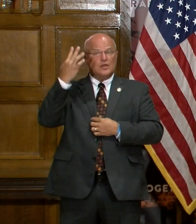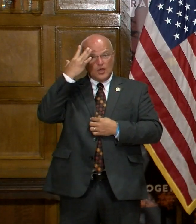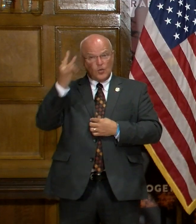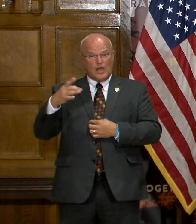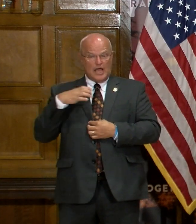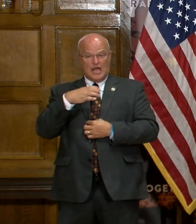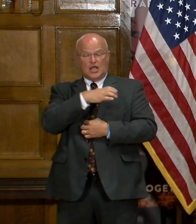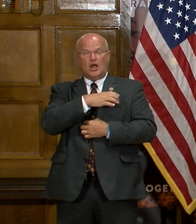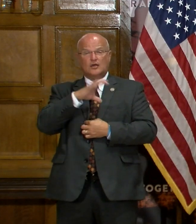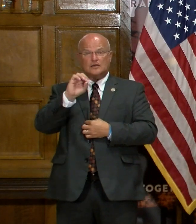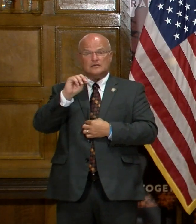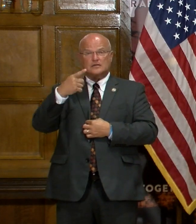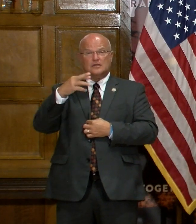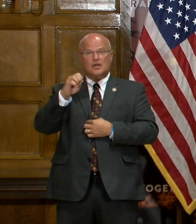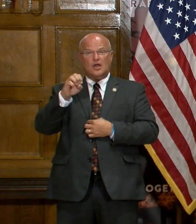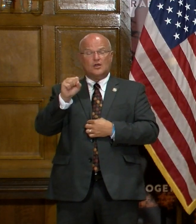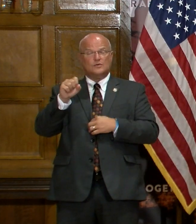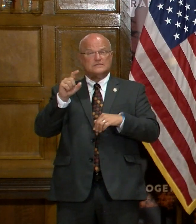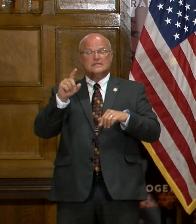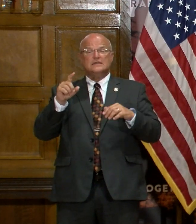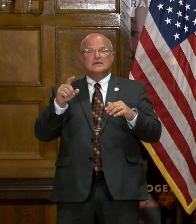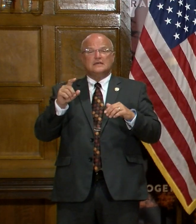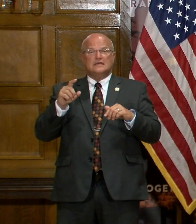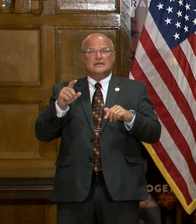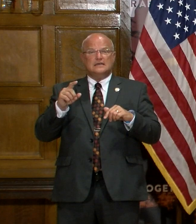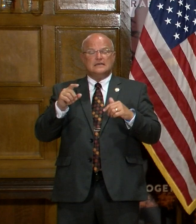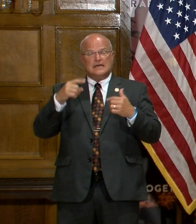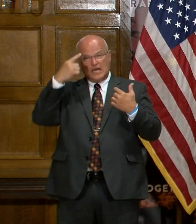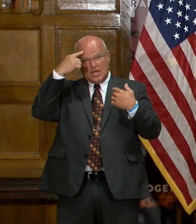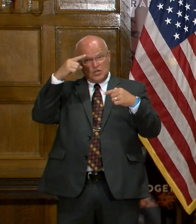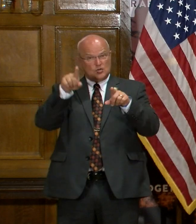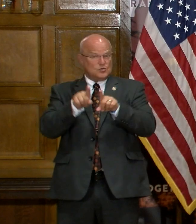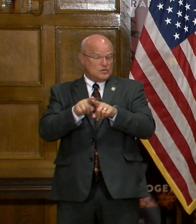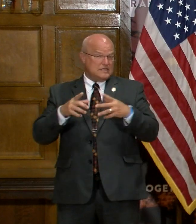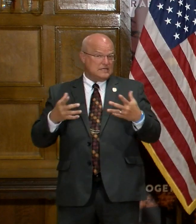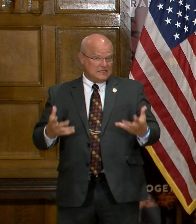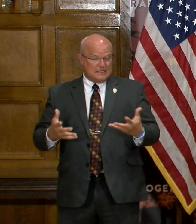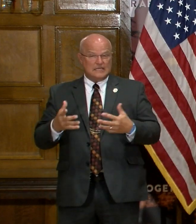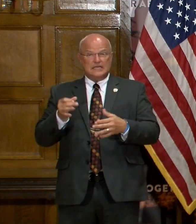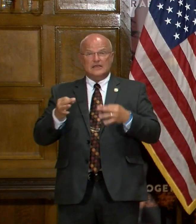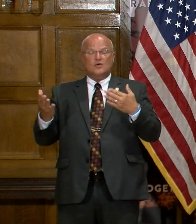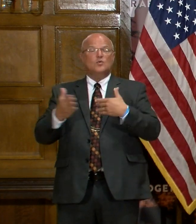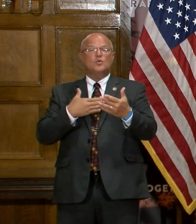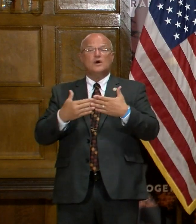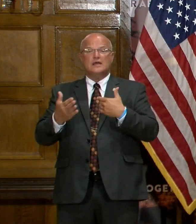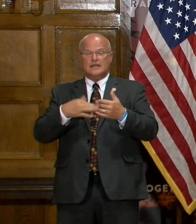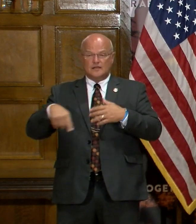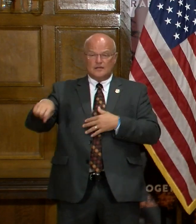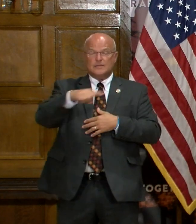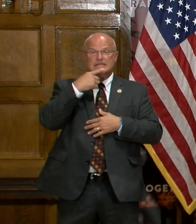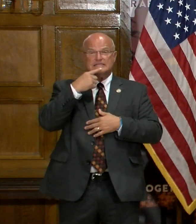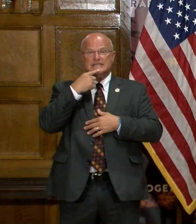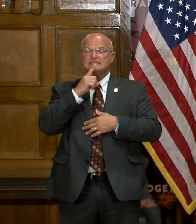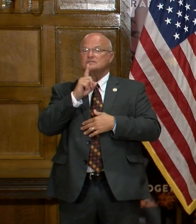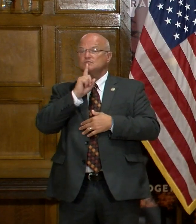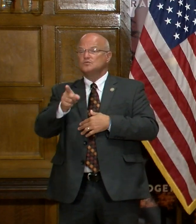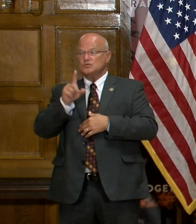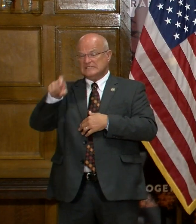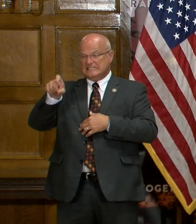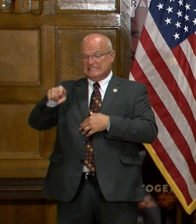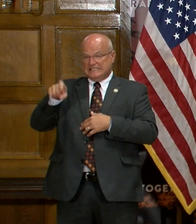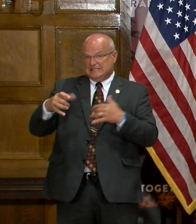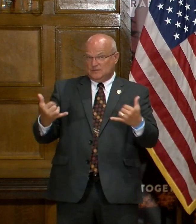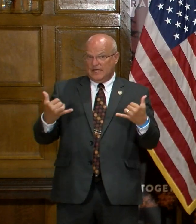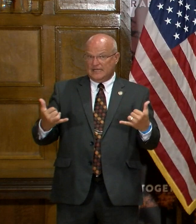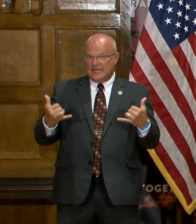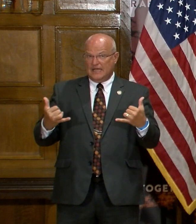Congress can reach an agreement is that if you agree at what everybody says is absolutely needed